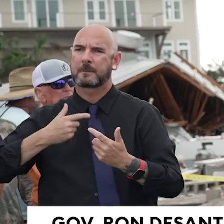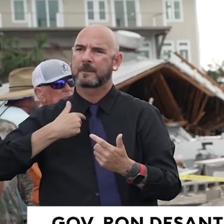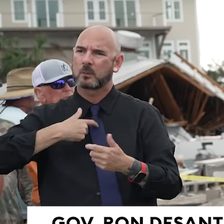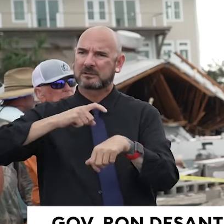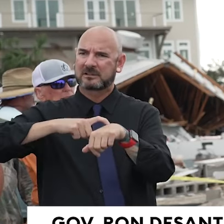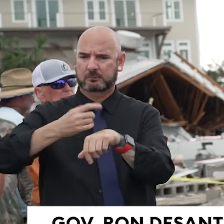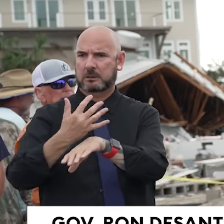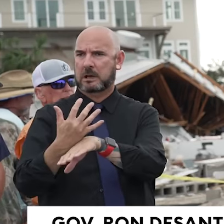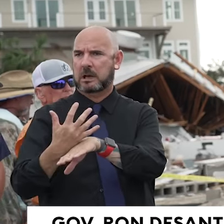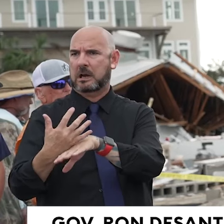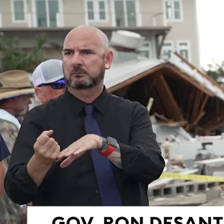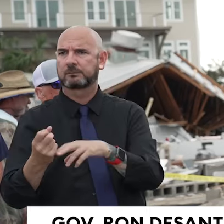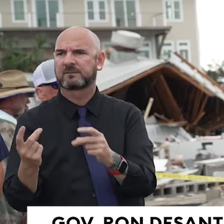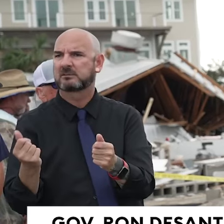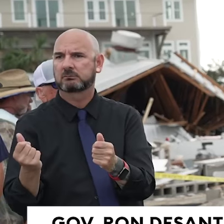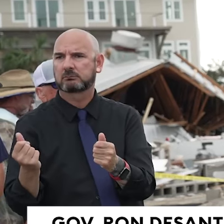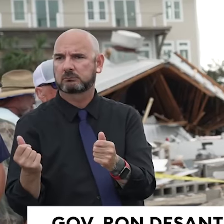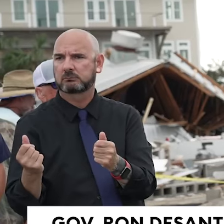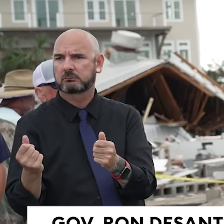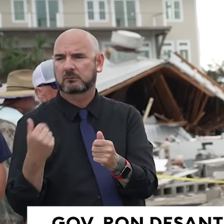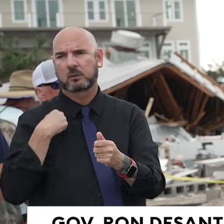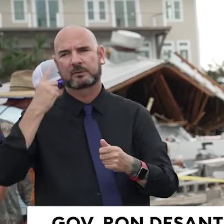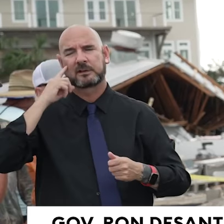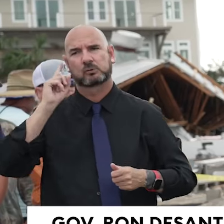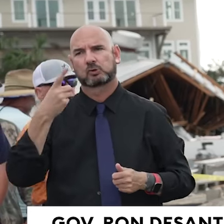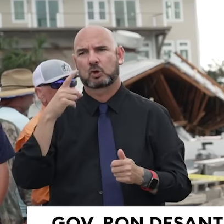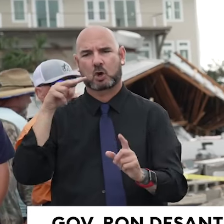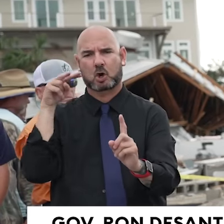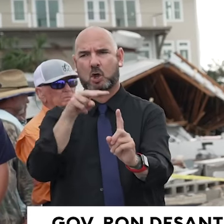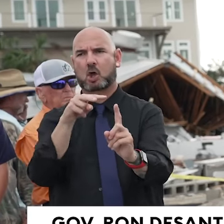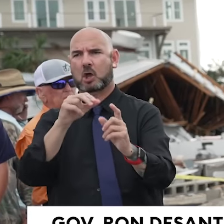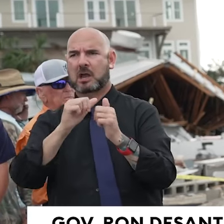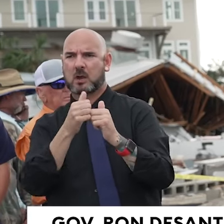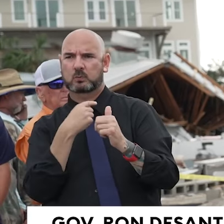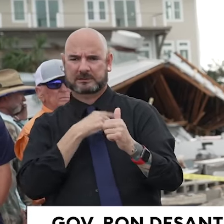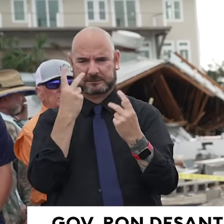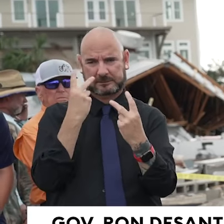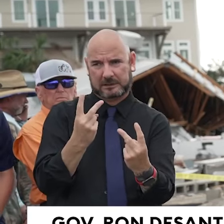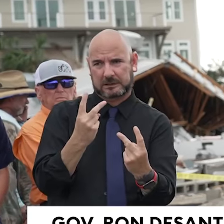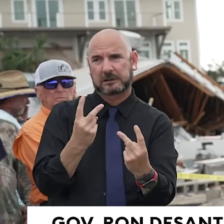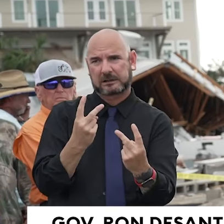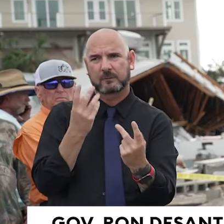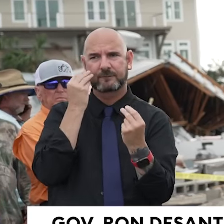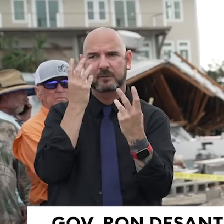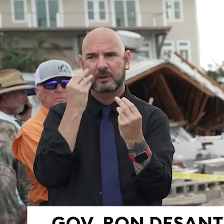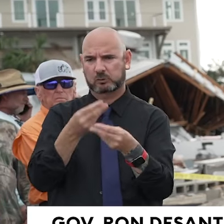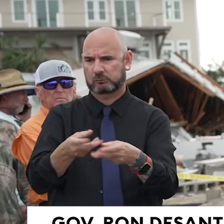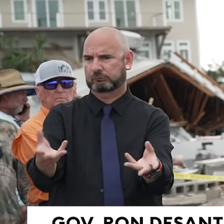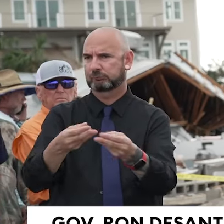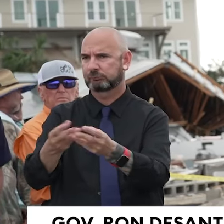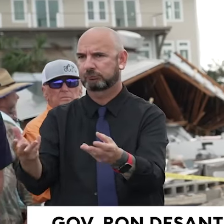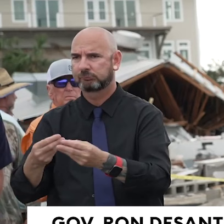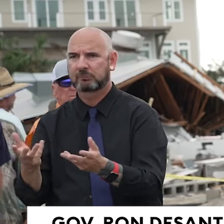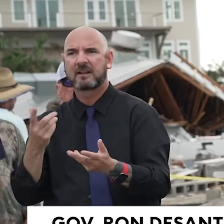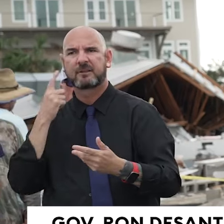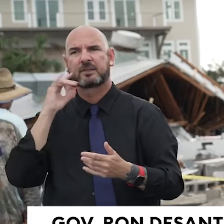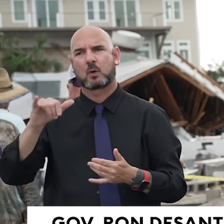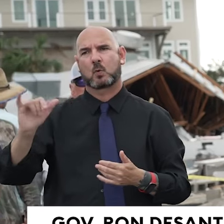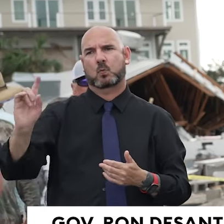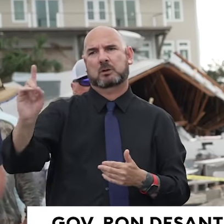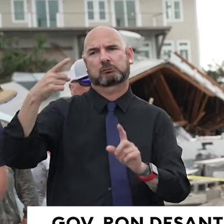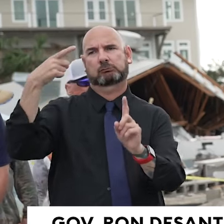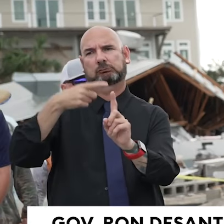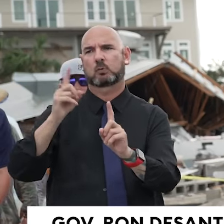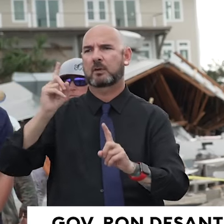quickly. And so I think this, just looking at everything that I've seen in the information, I think that is where they need to make